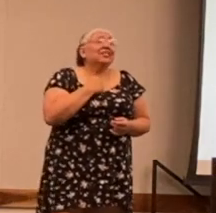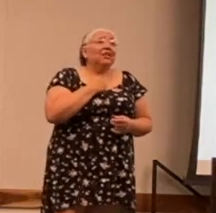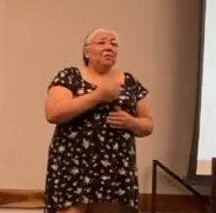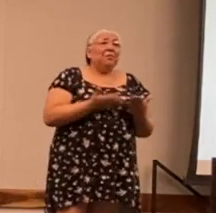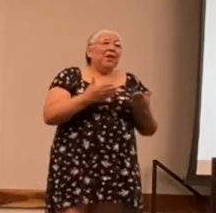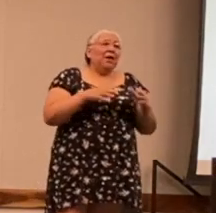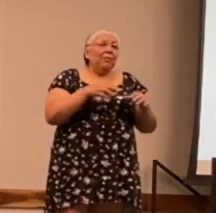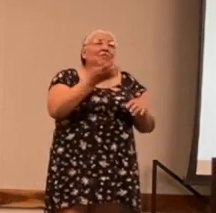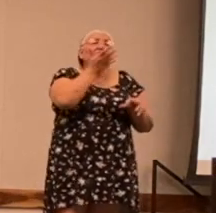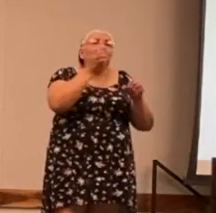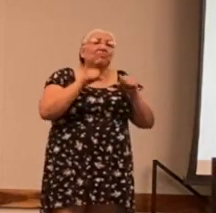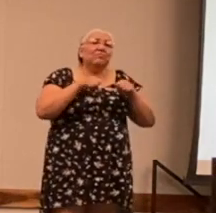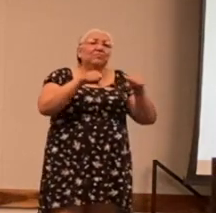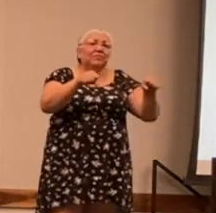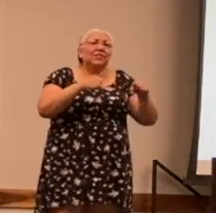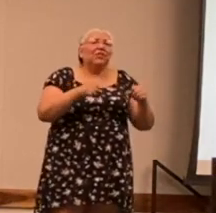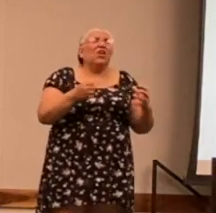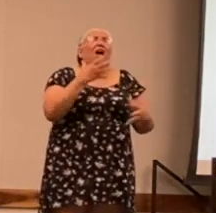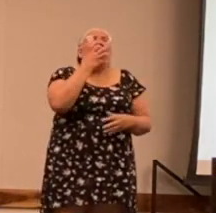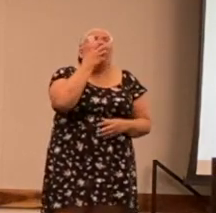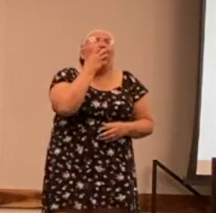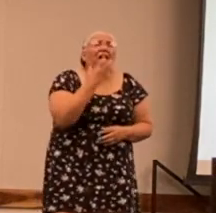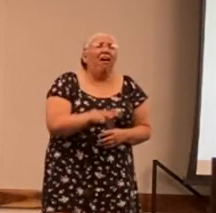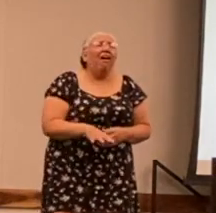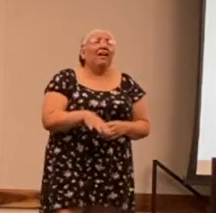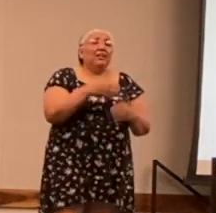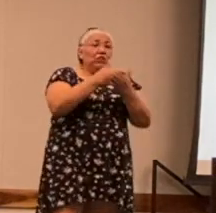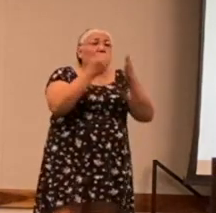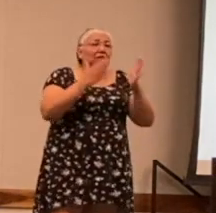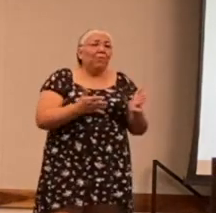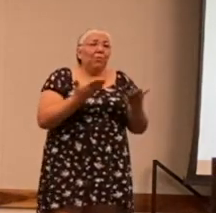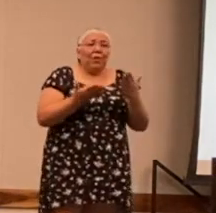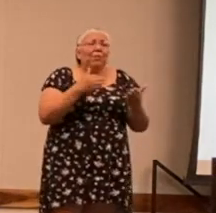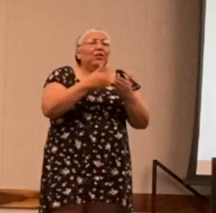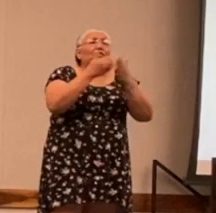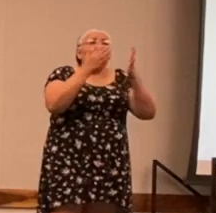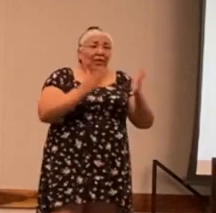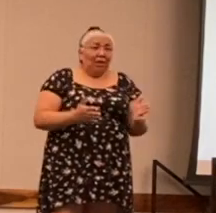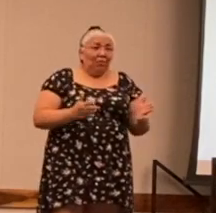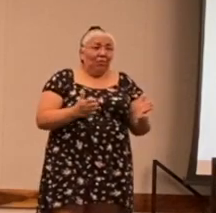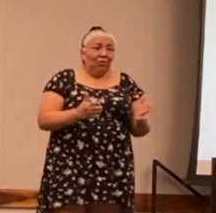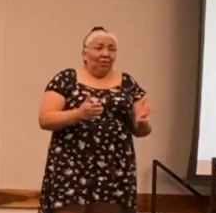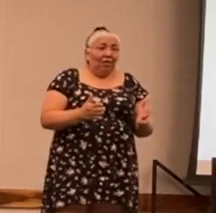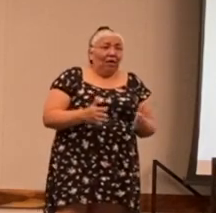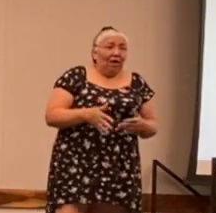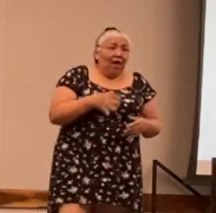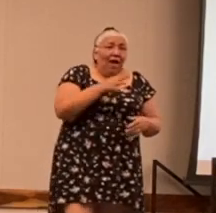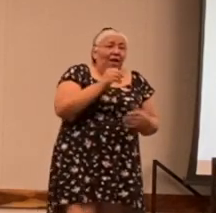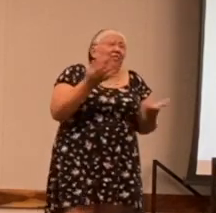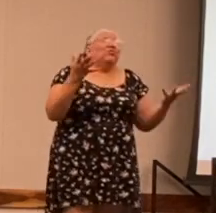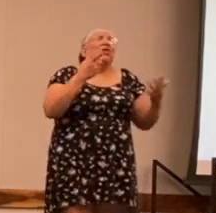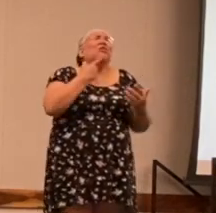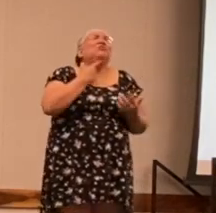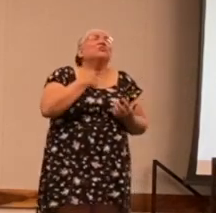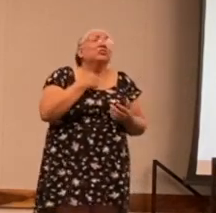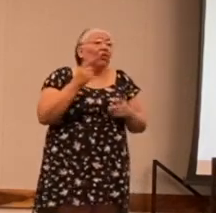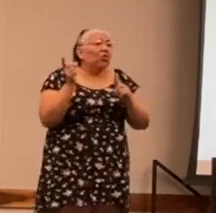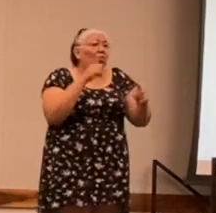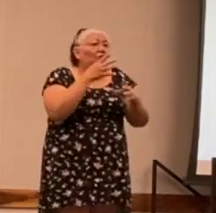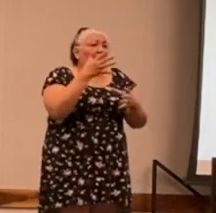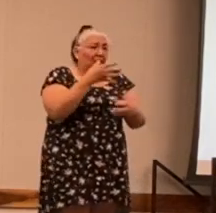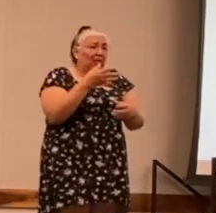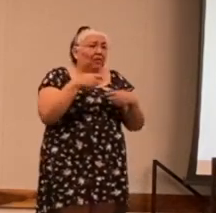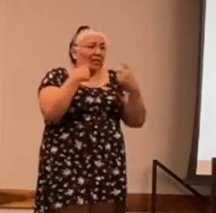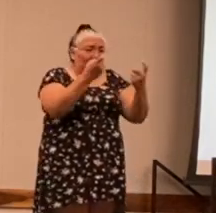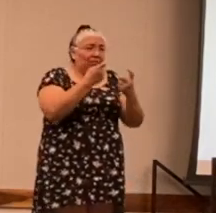Maybe they're mowing the yard and it's so hot outside and it's your neighbor. Maybe it's your neighbor, right? And they're so thirsty. Why don't you go get them a glass of